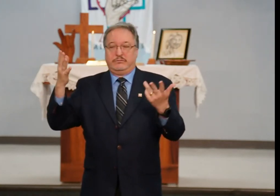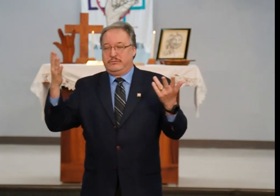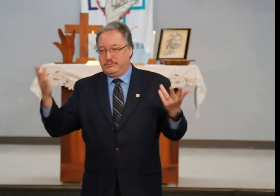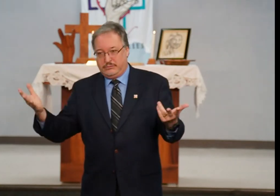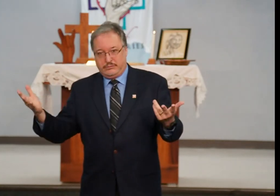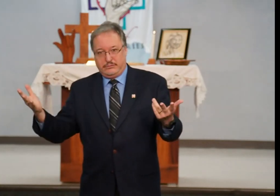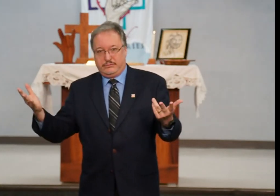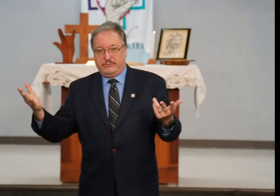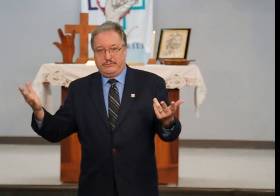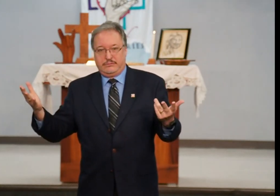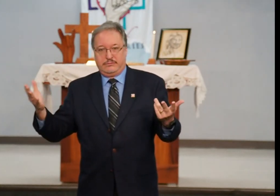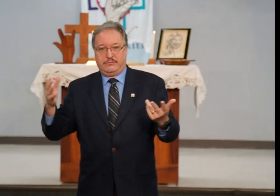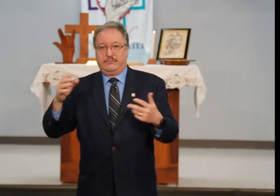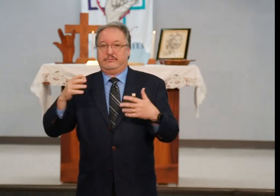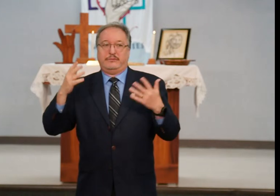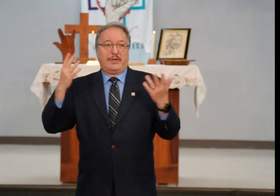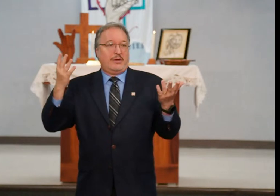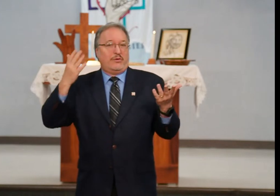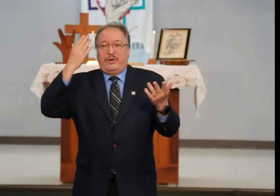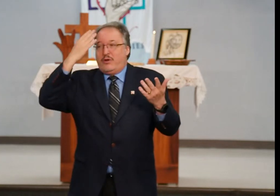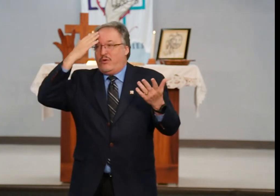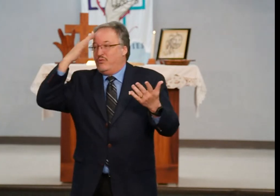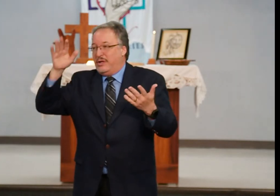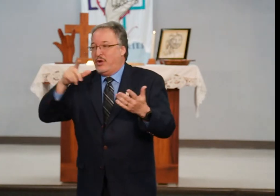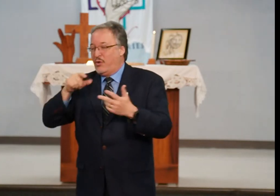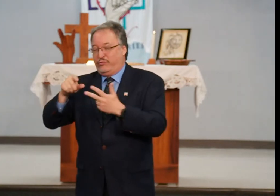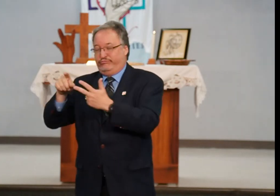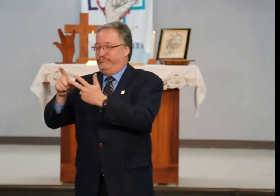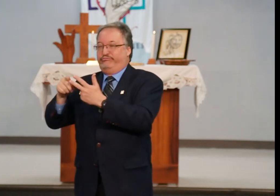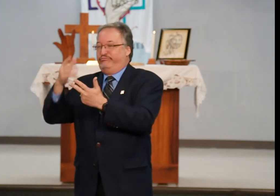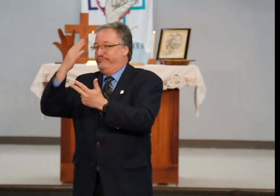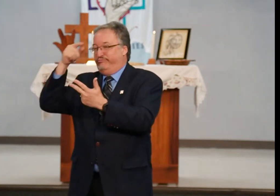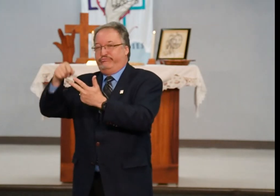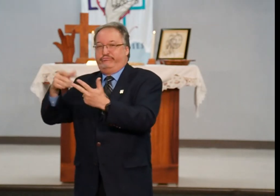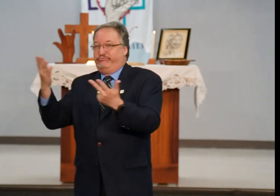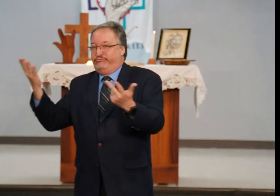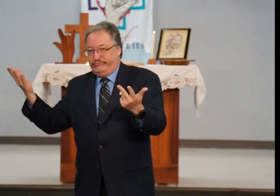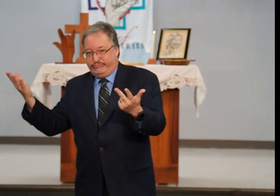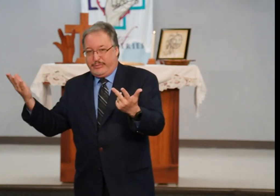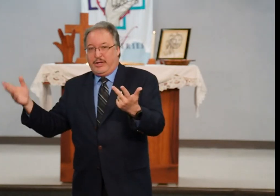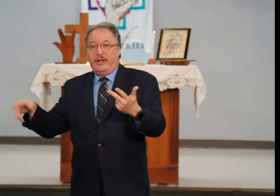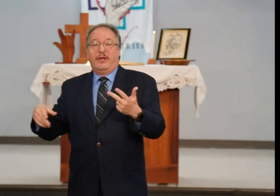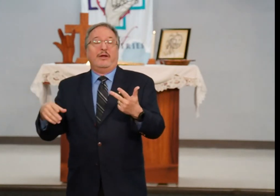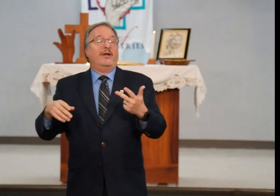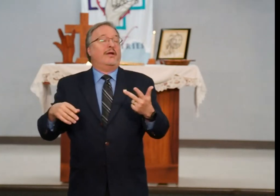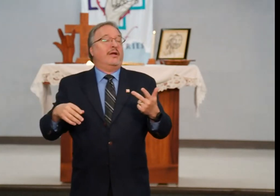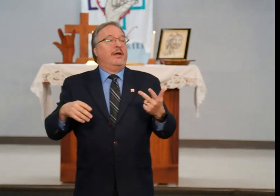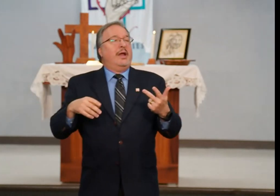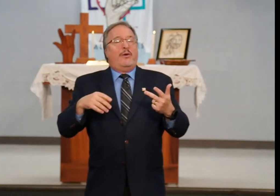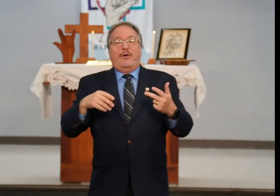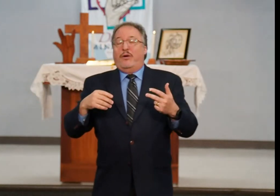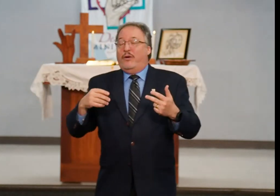And Salome. And we actually don't know much about her and who she is.